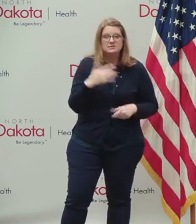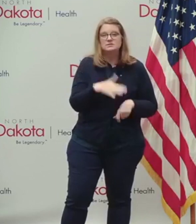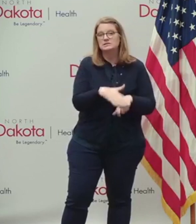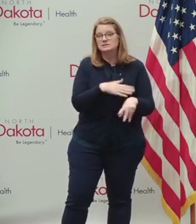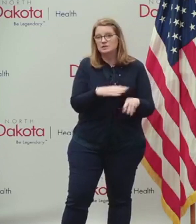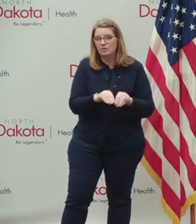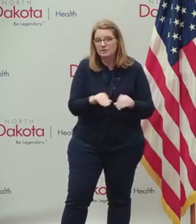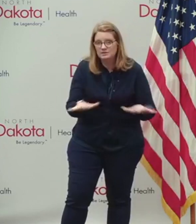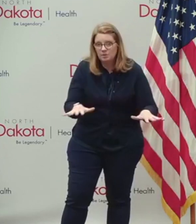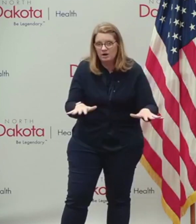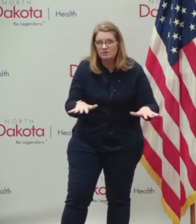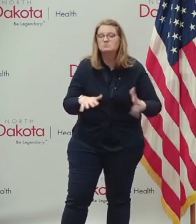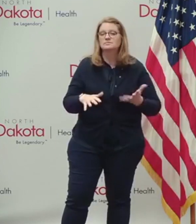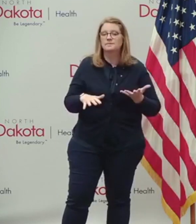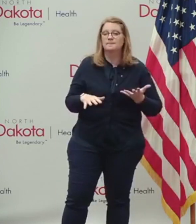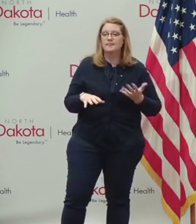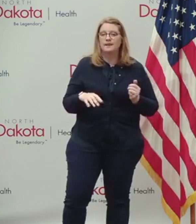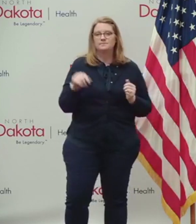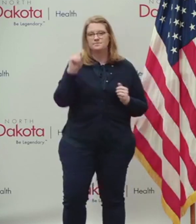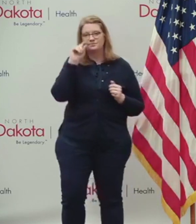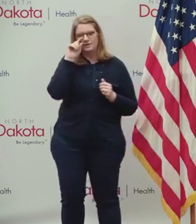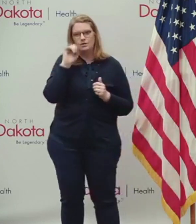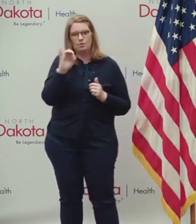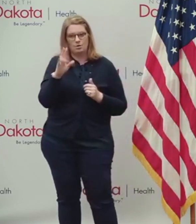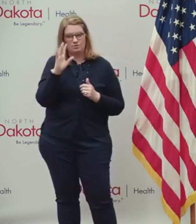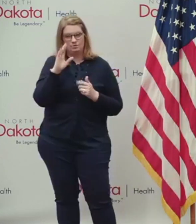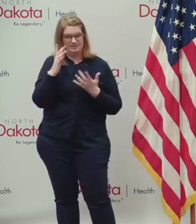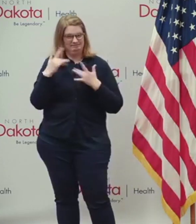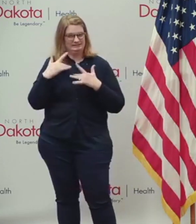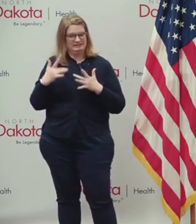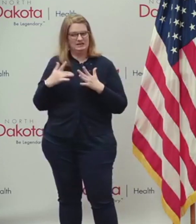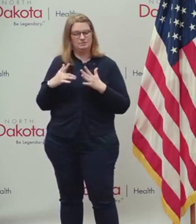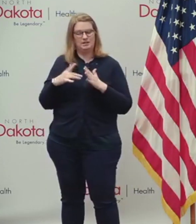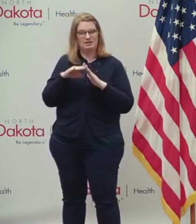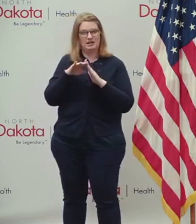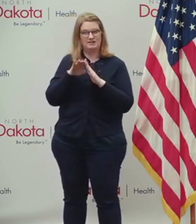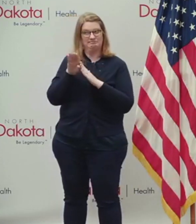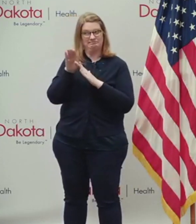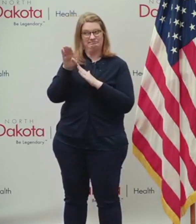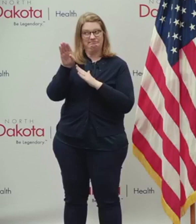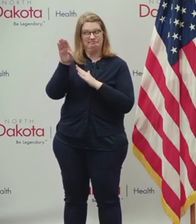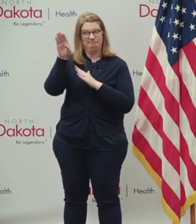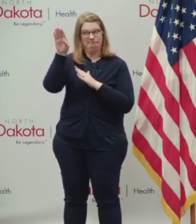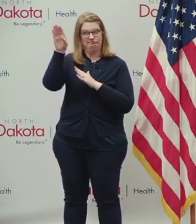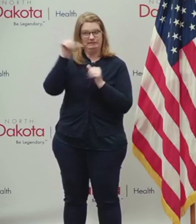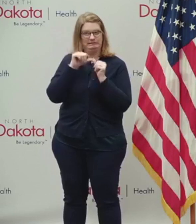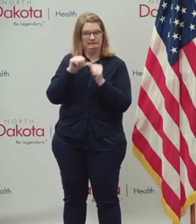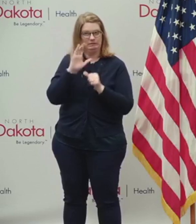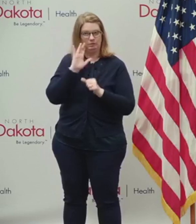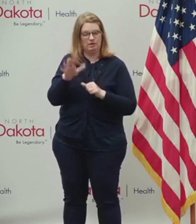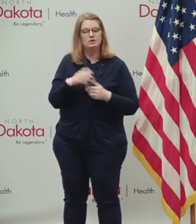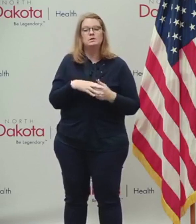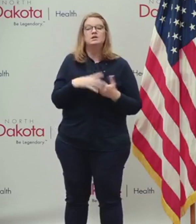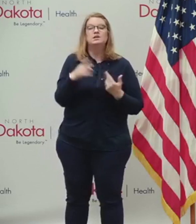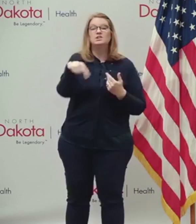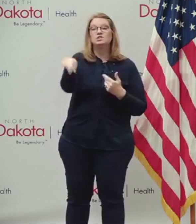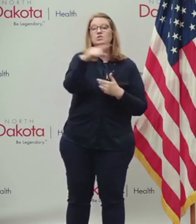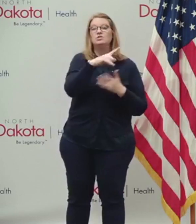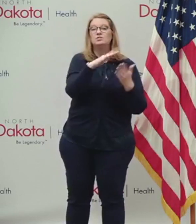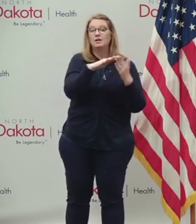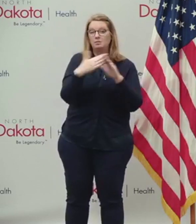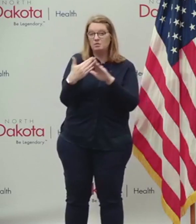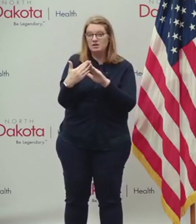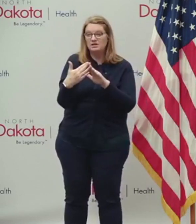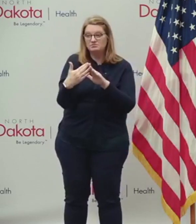spread. Otherwise, we'll continue heading in a negative direction. And your actions as individuals and as communities can help drive a